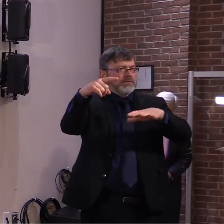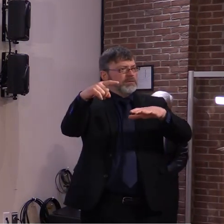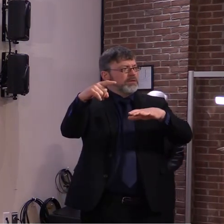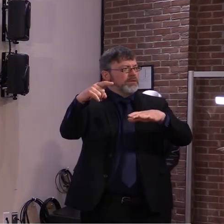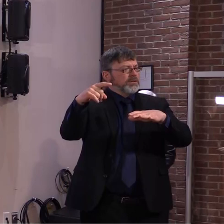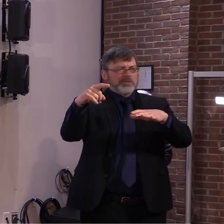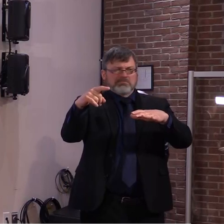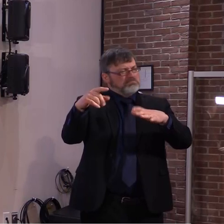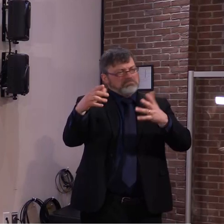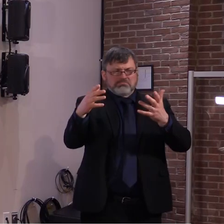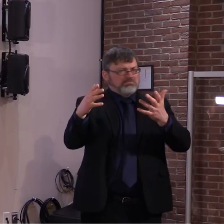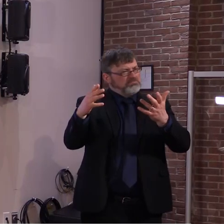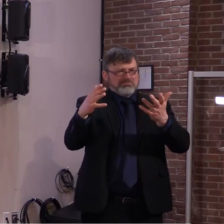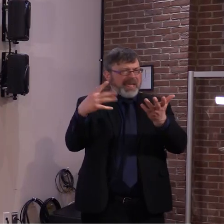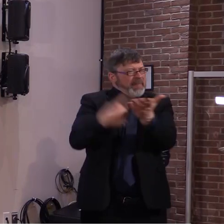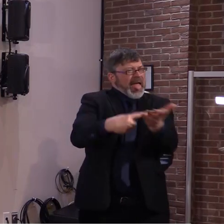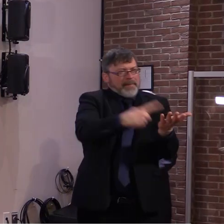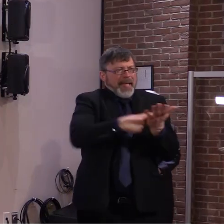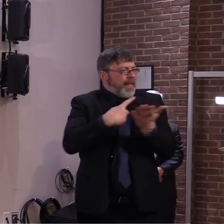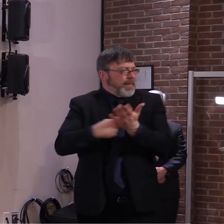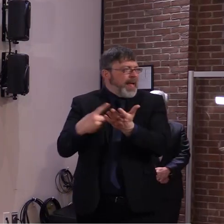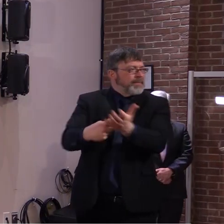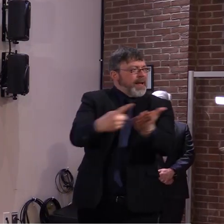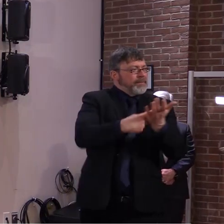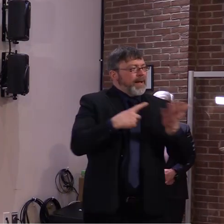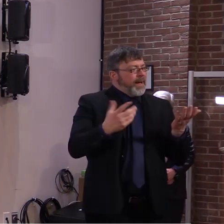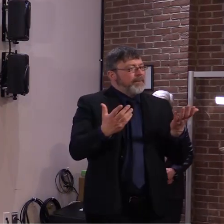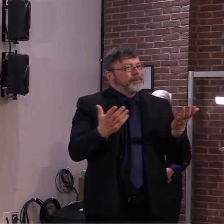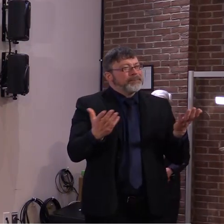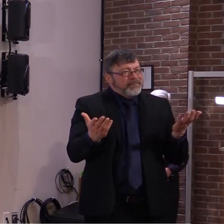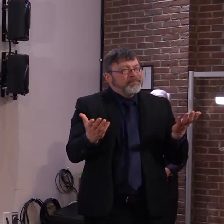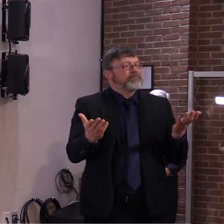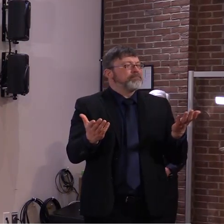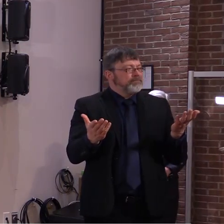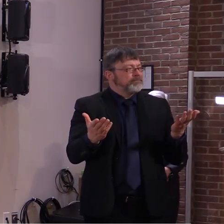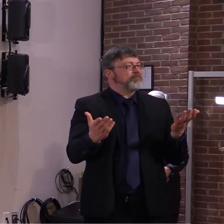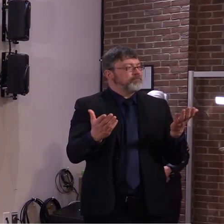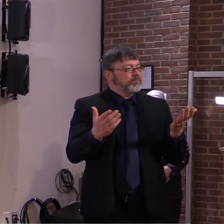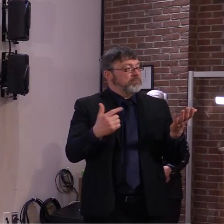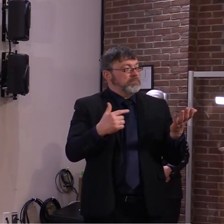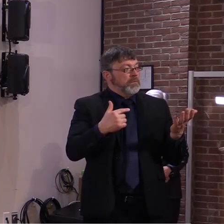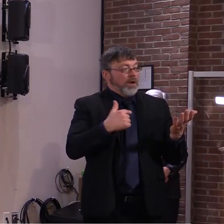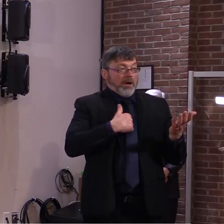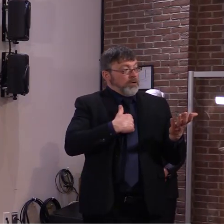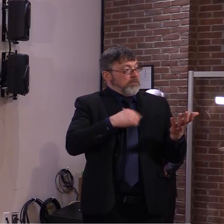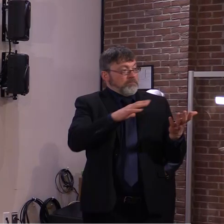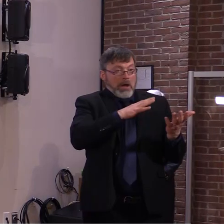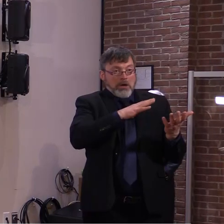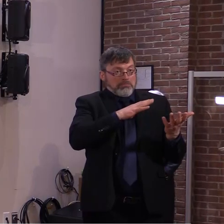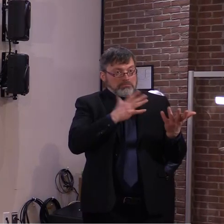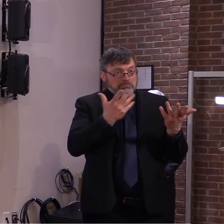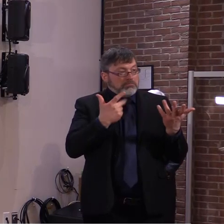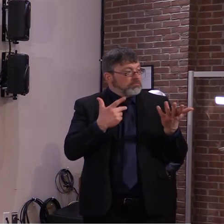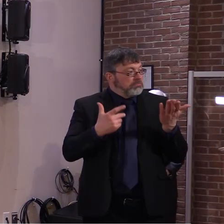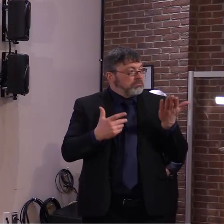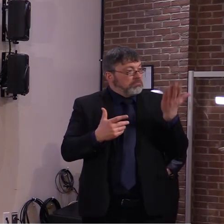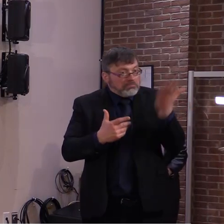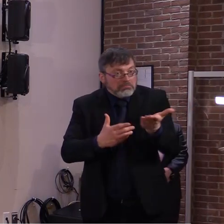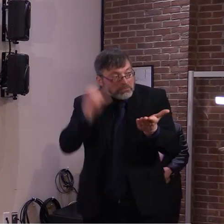lead. But I'm willing, and I've given them great credit for bringing this up, Treasurer Pierce, the legislative